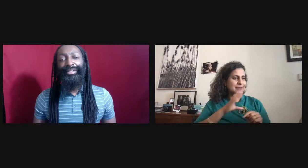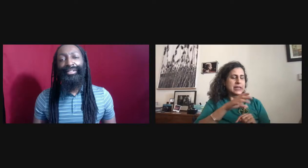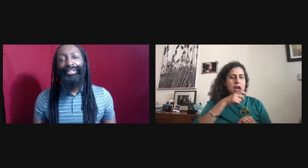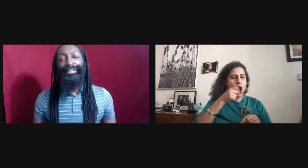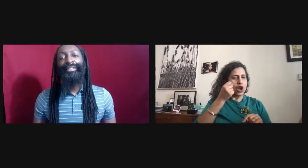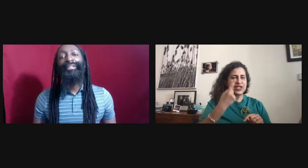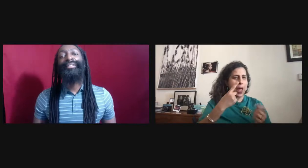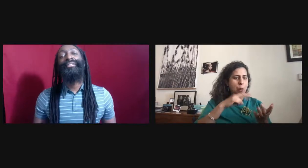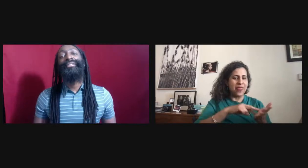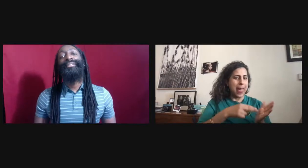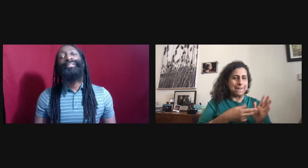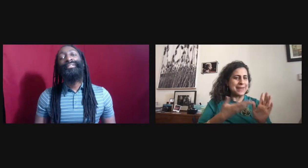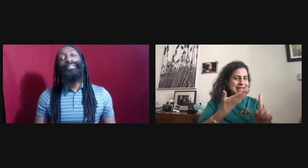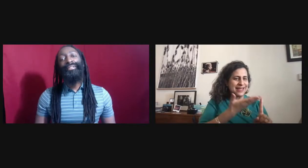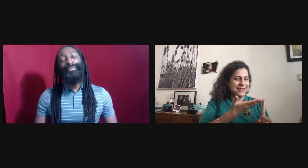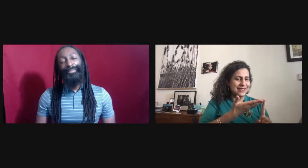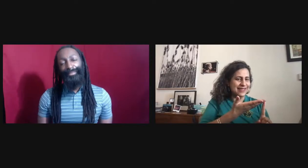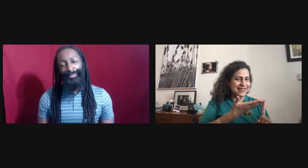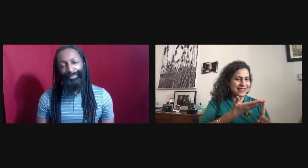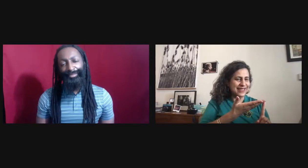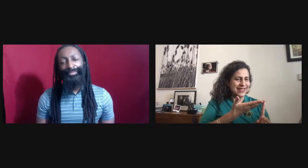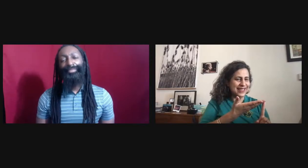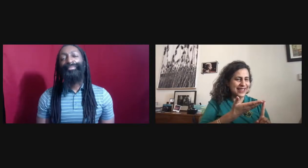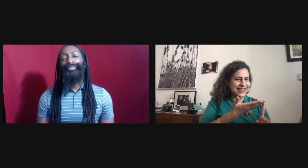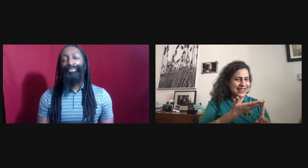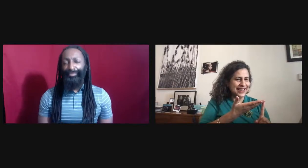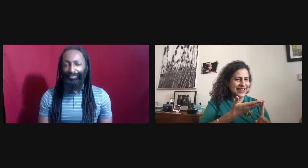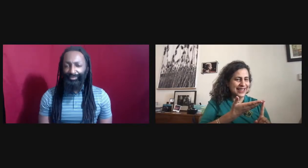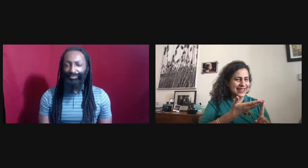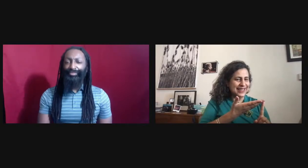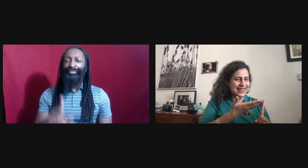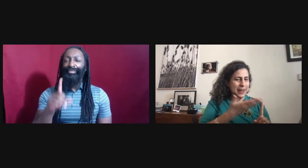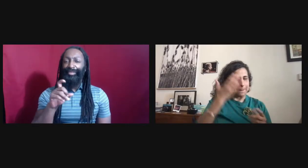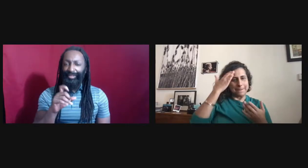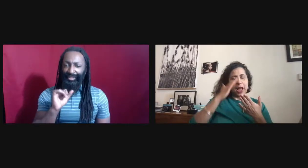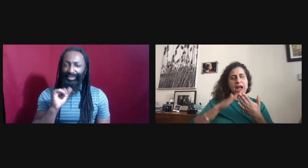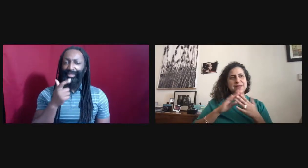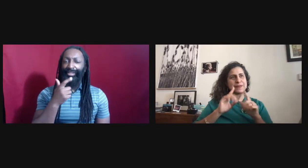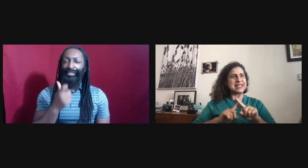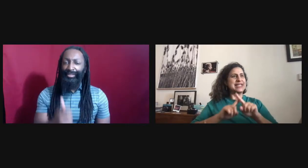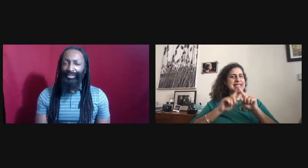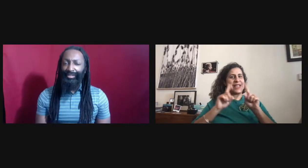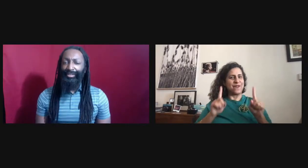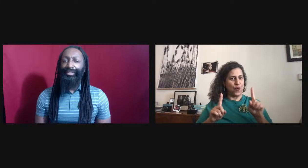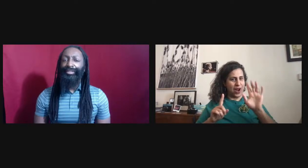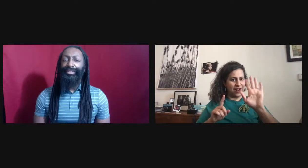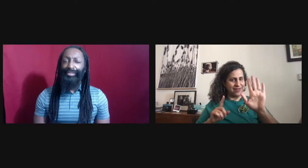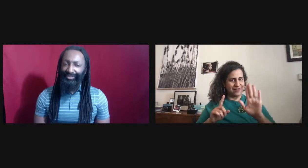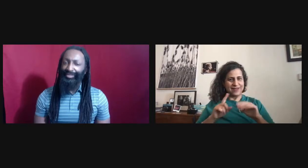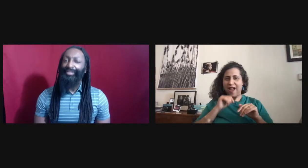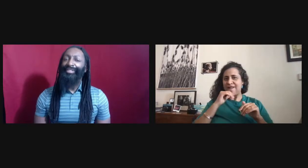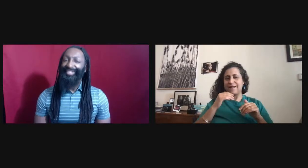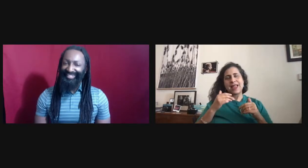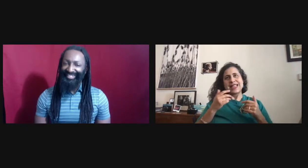so my son doesn't really have any understanding of what that culture is. Interesting.